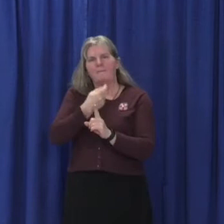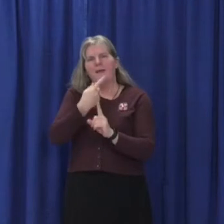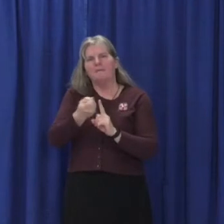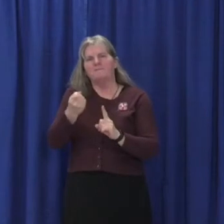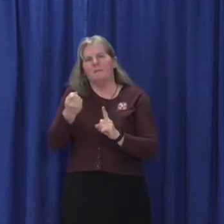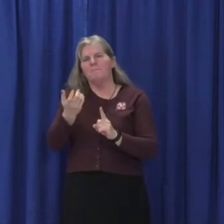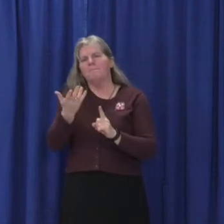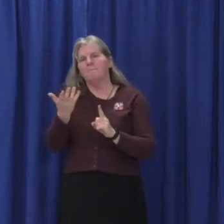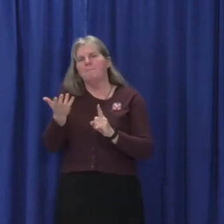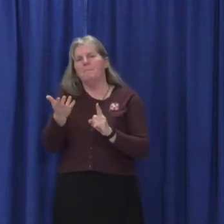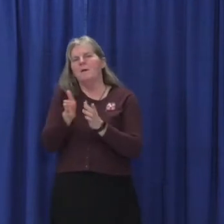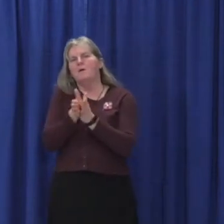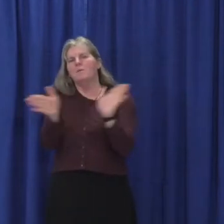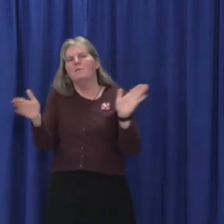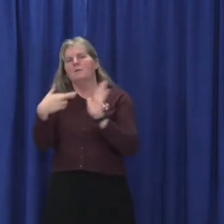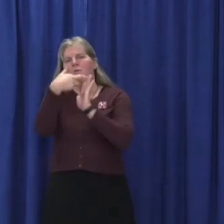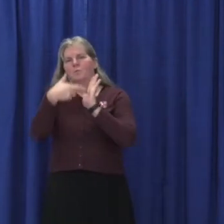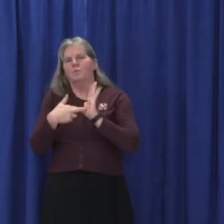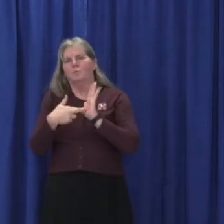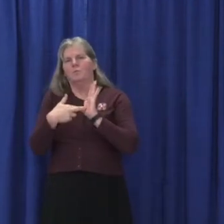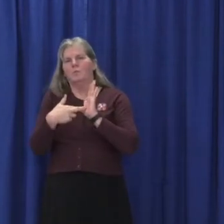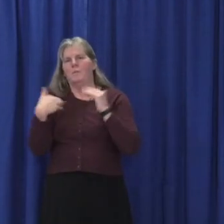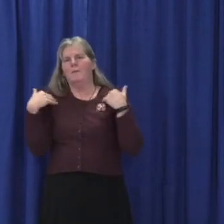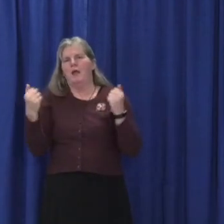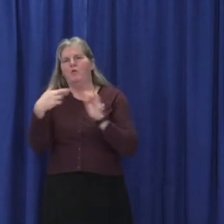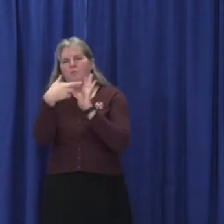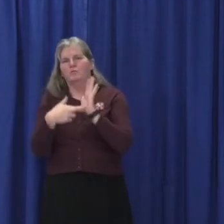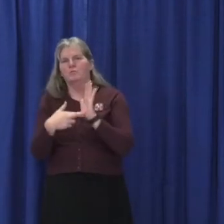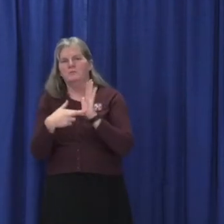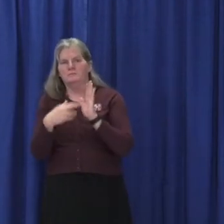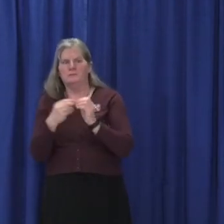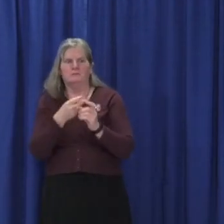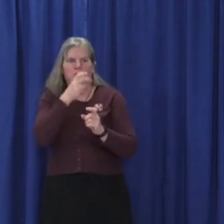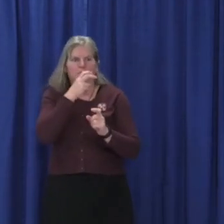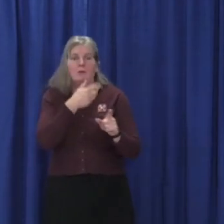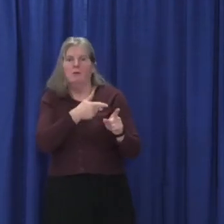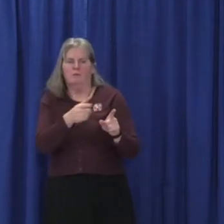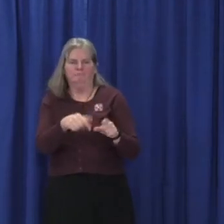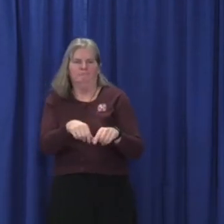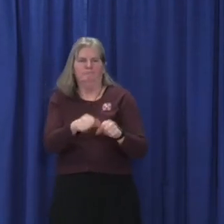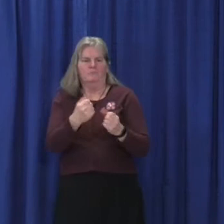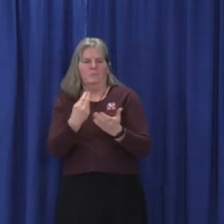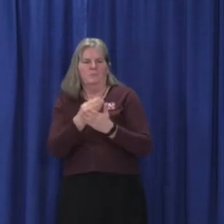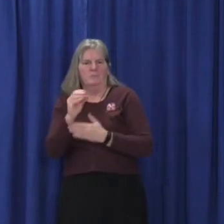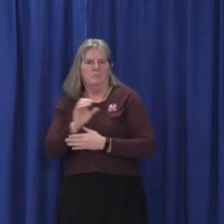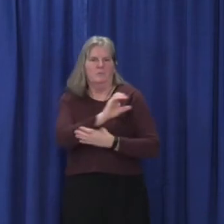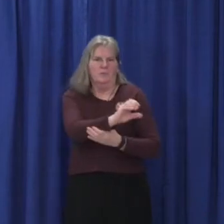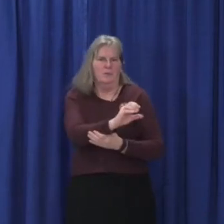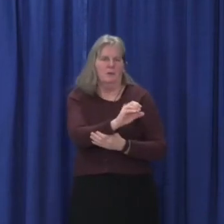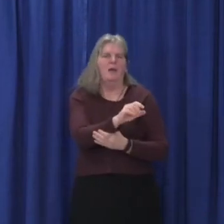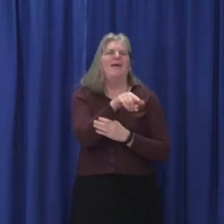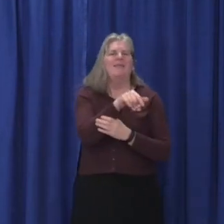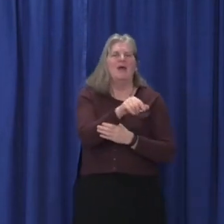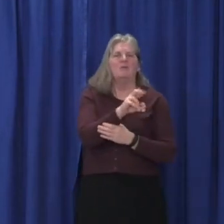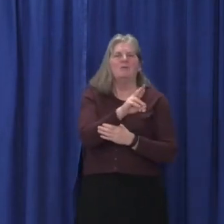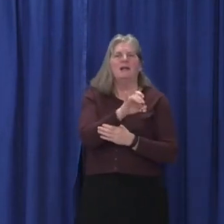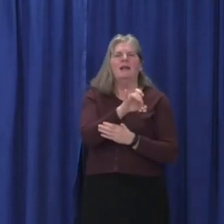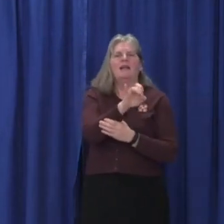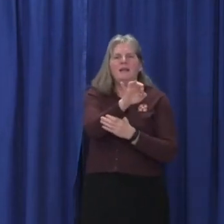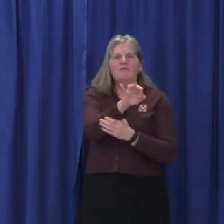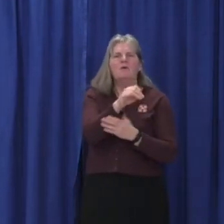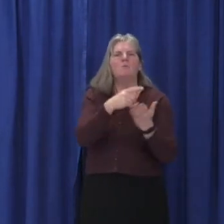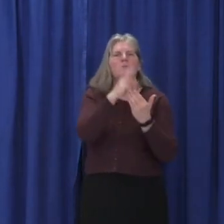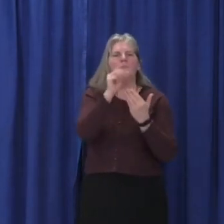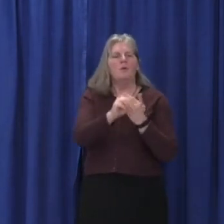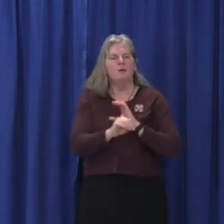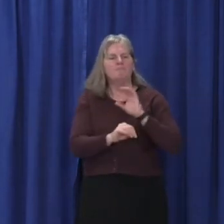recent public health measures. The Yukon Emergency Relief Program, for example, that's a relief